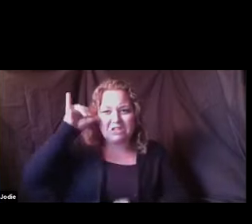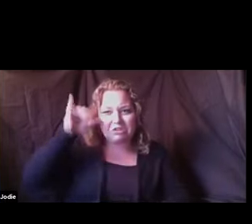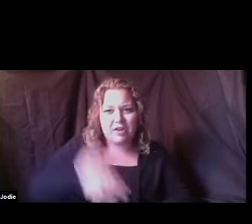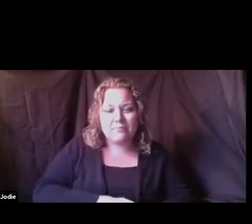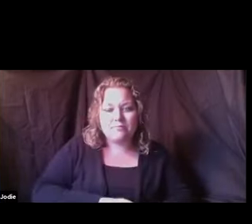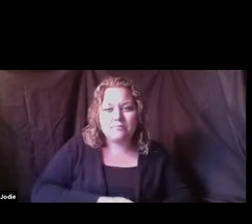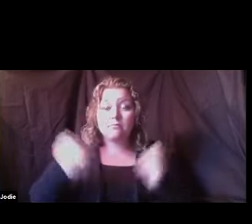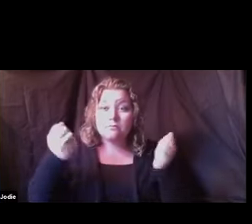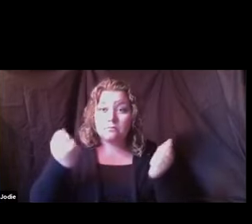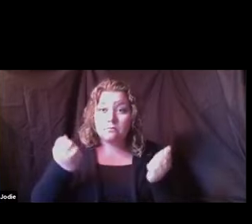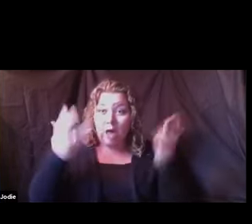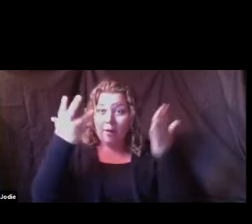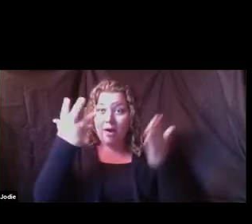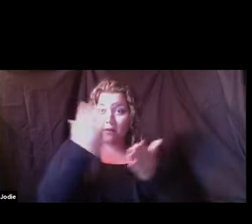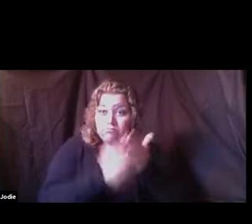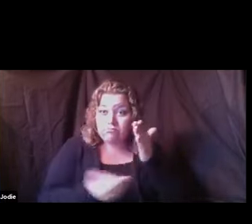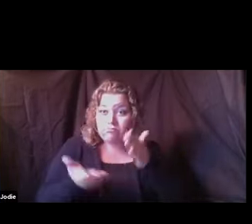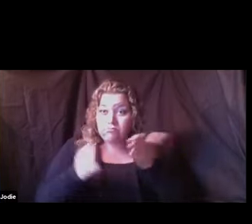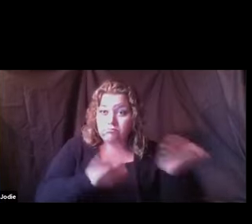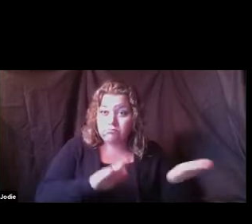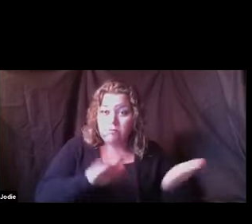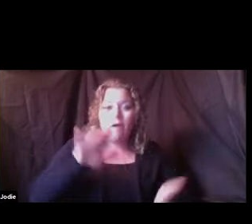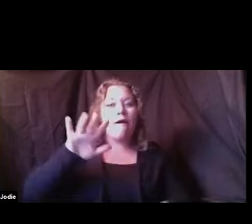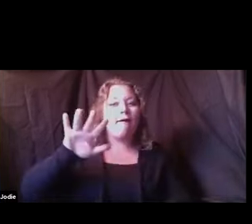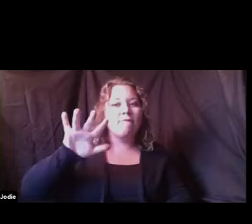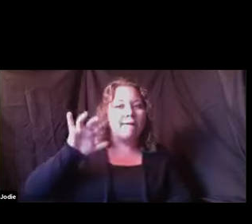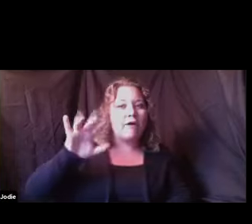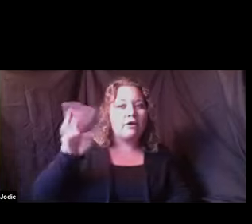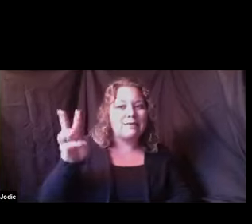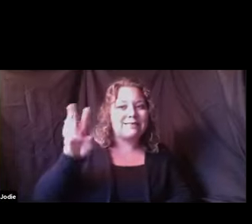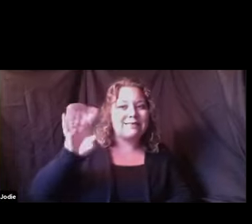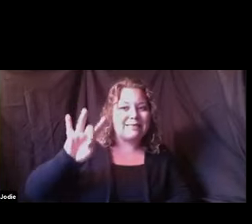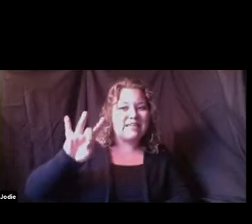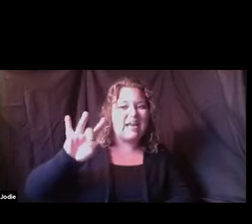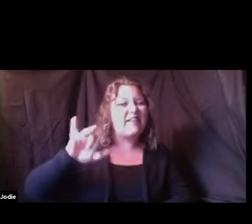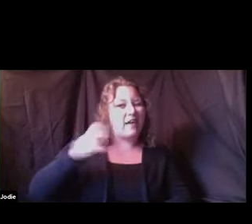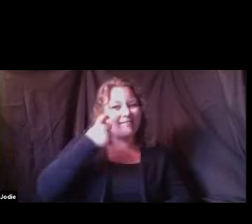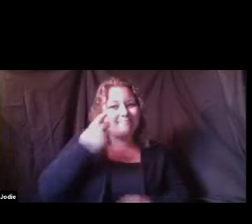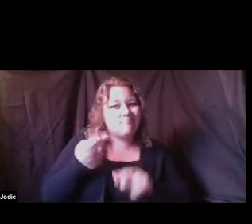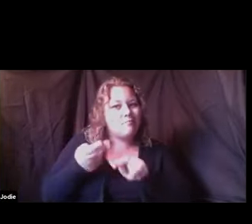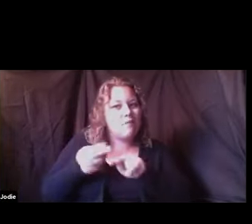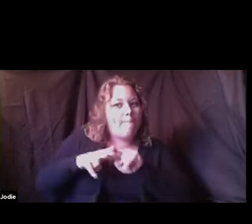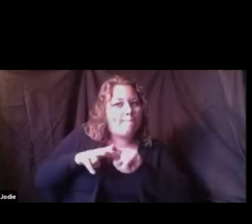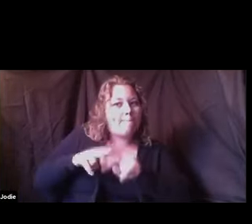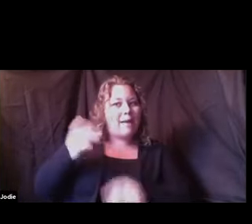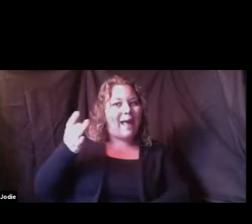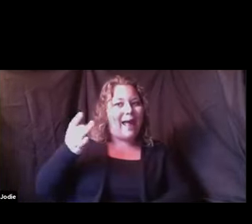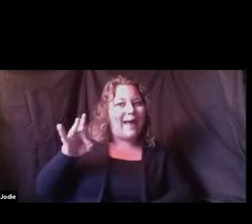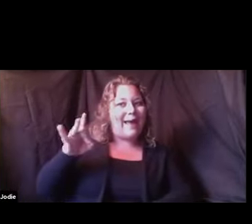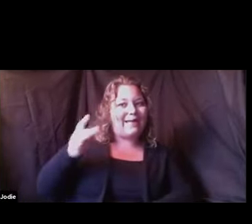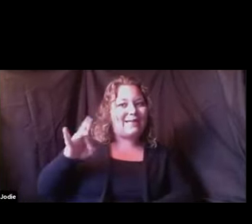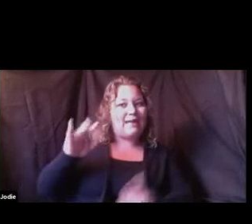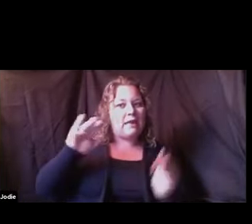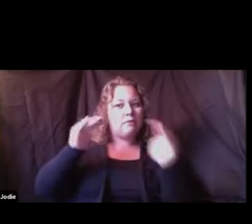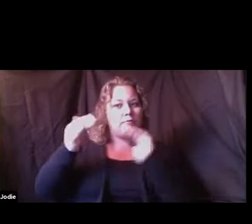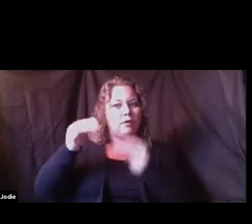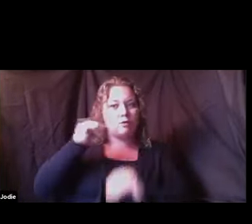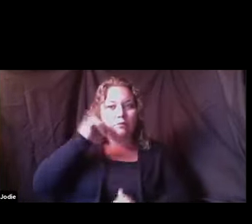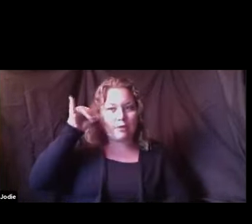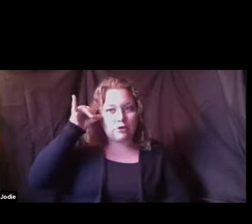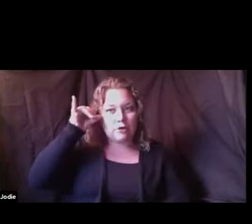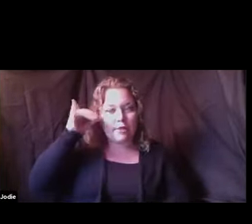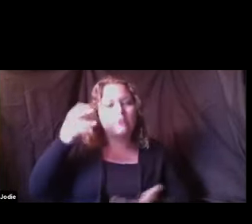have 568, and that is up 18 from yesterday. So we certainly still continue to